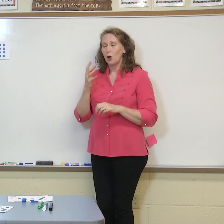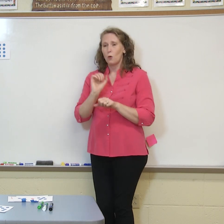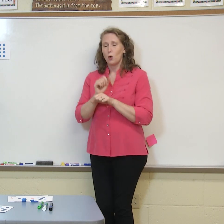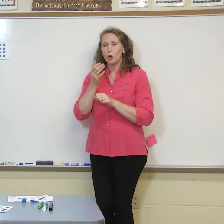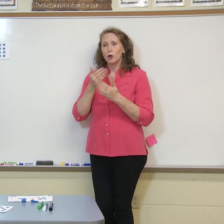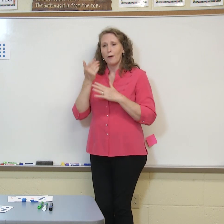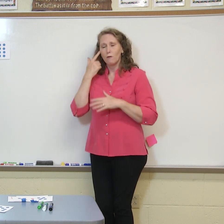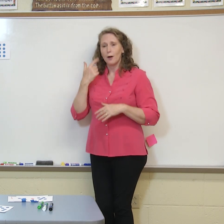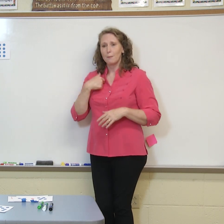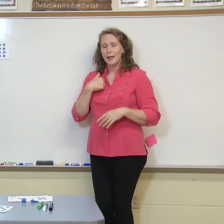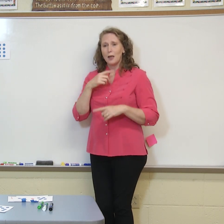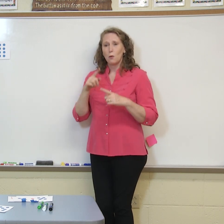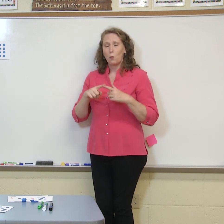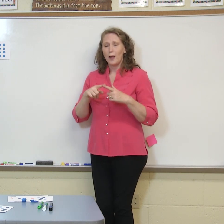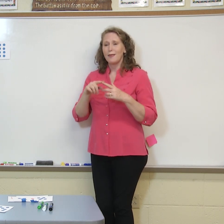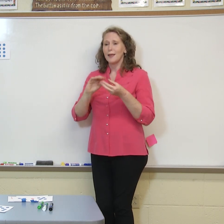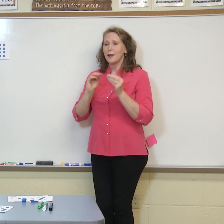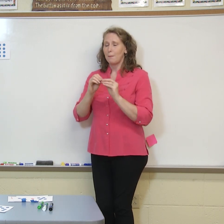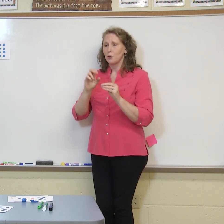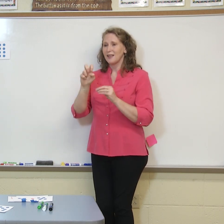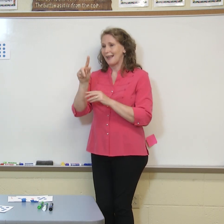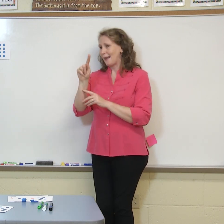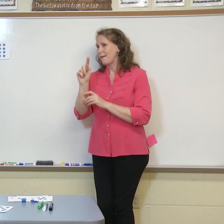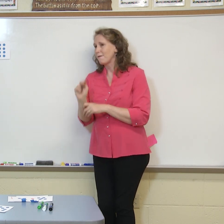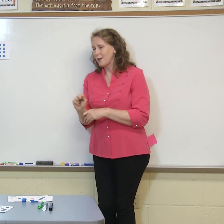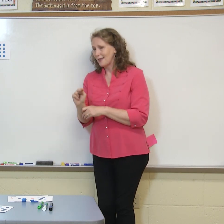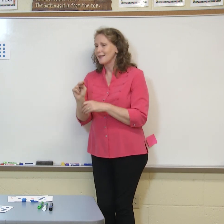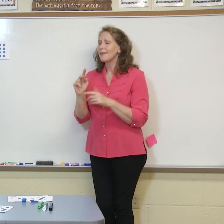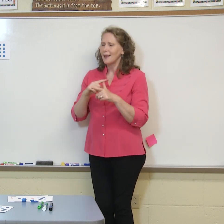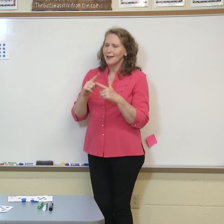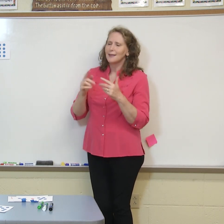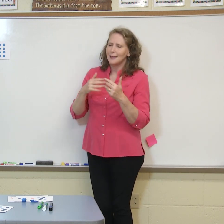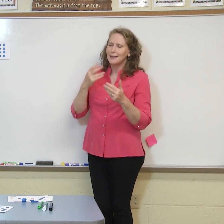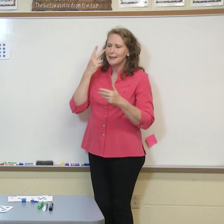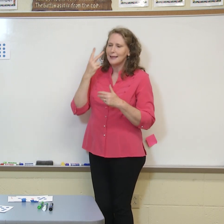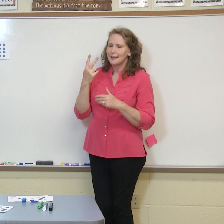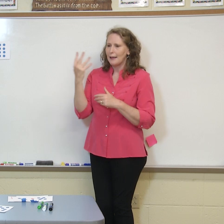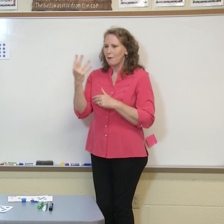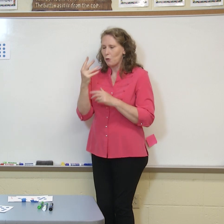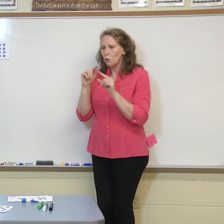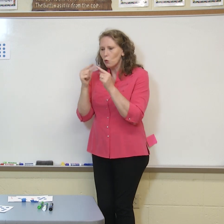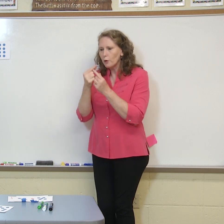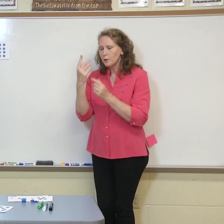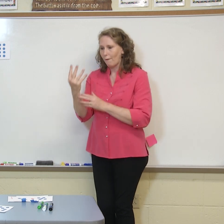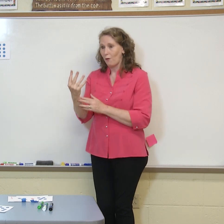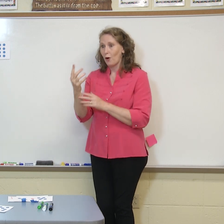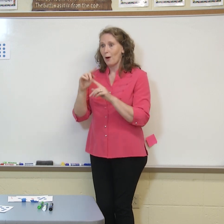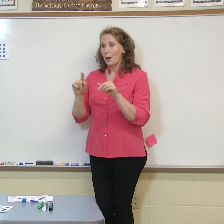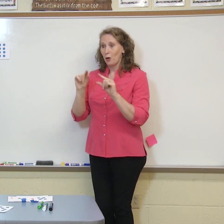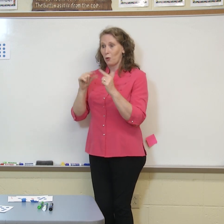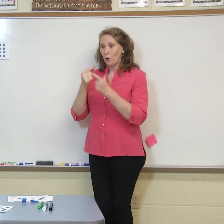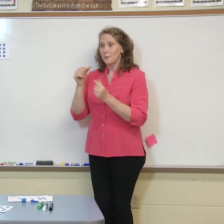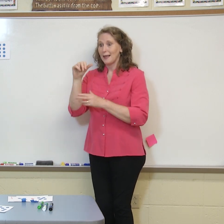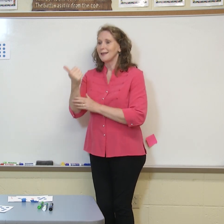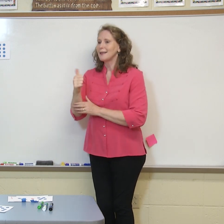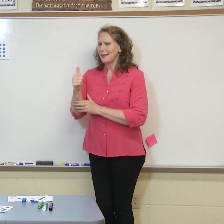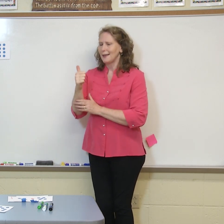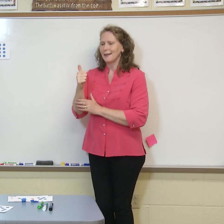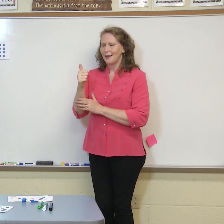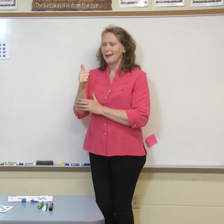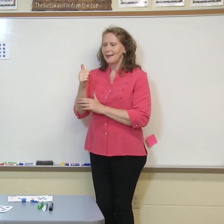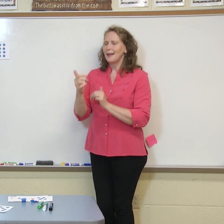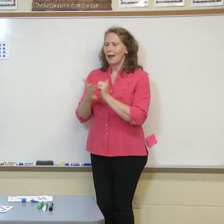for me when the numbers are even. It's easy to see 4s. But 10 is